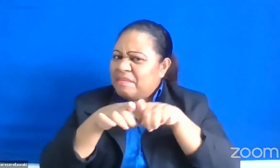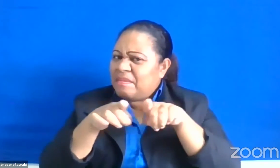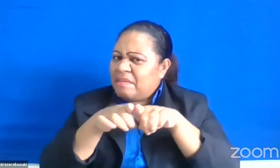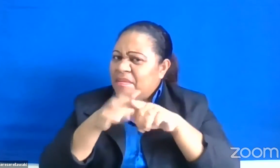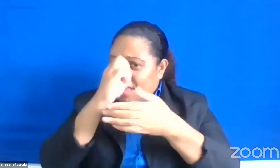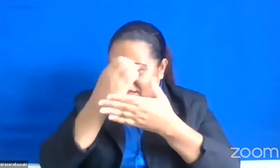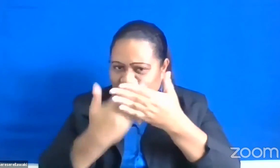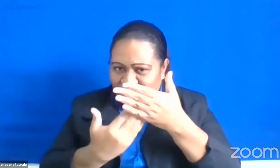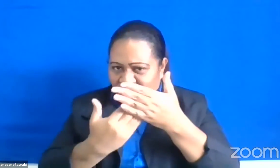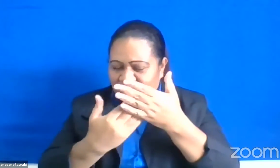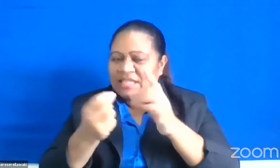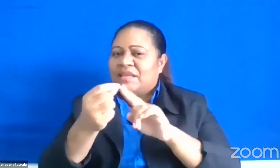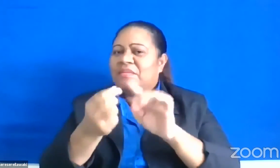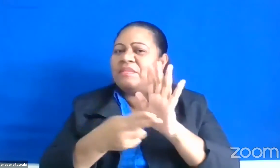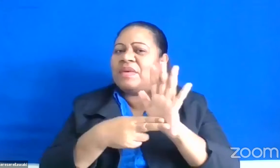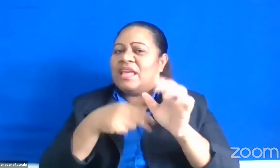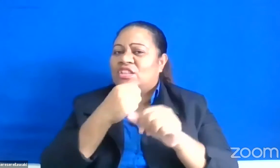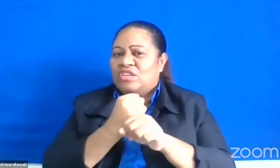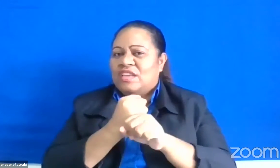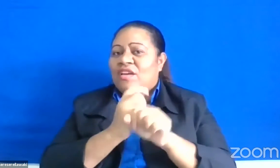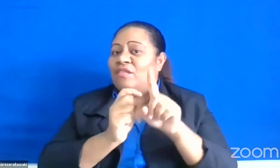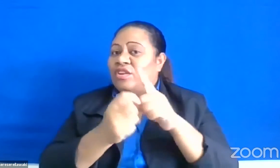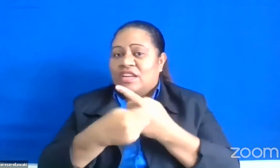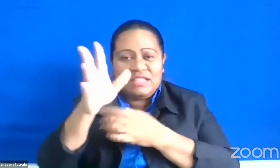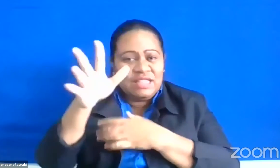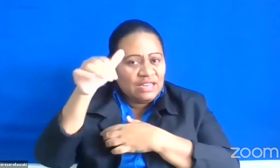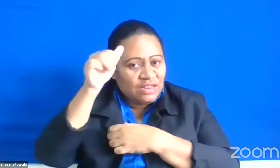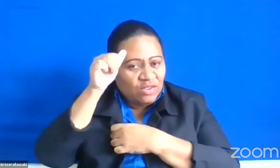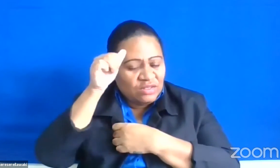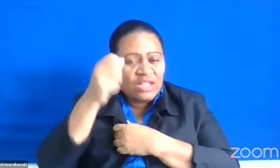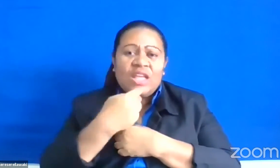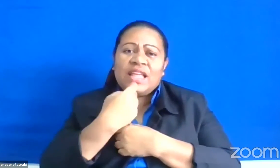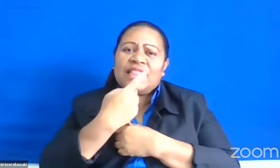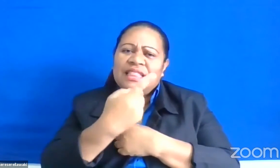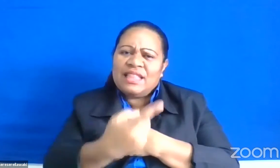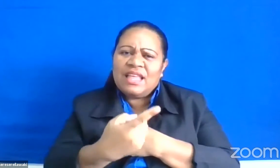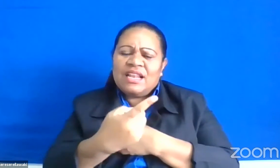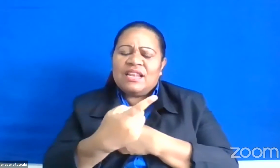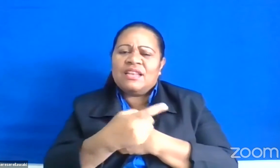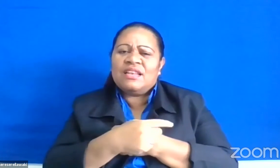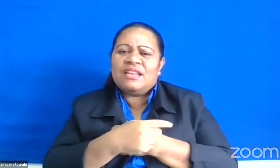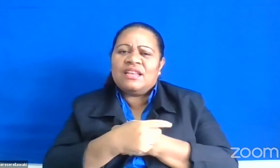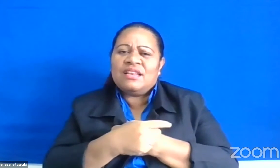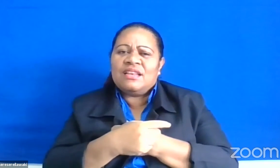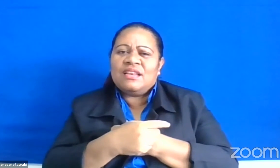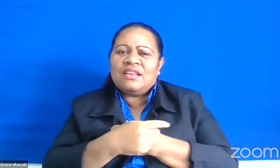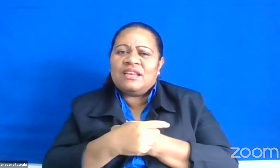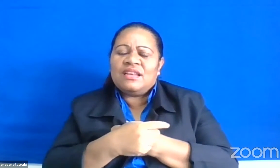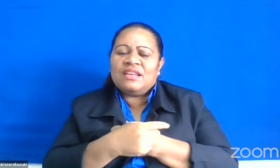or traditional uh knowledge of telling or whether especially when if it involves